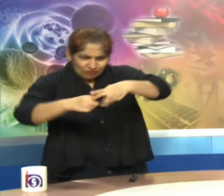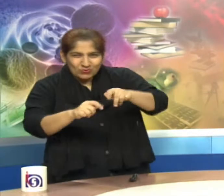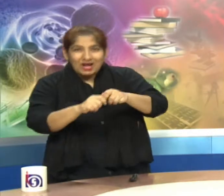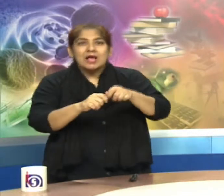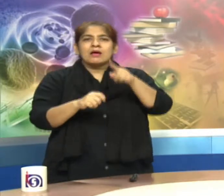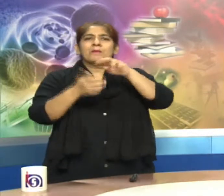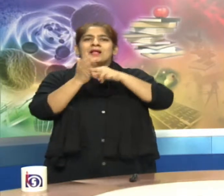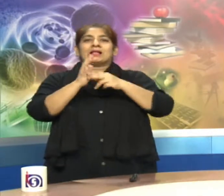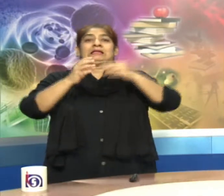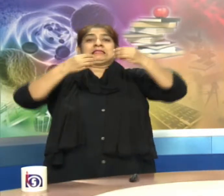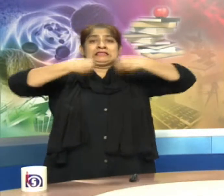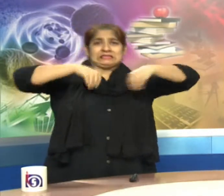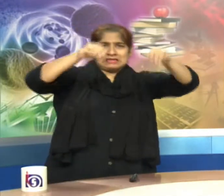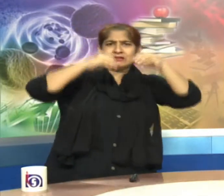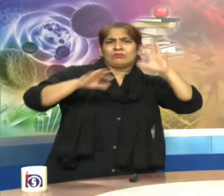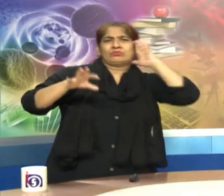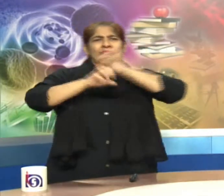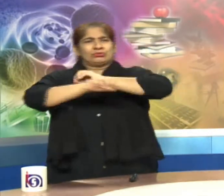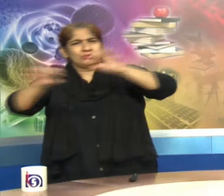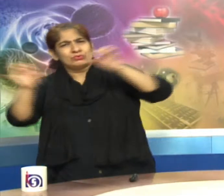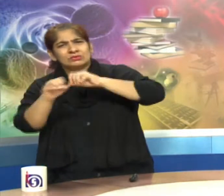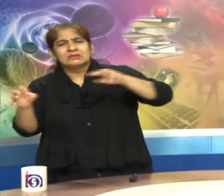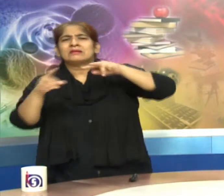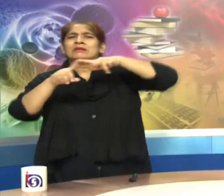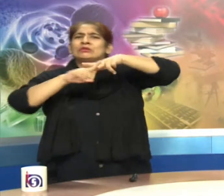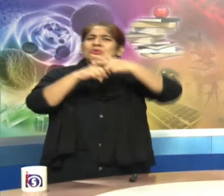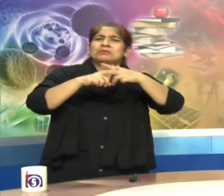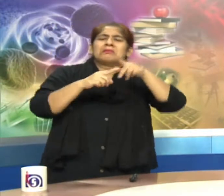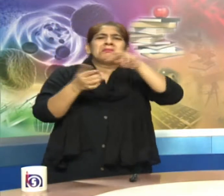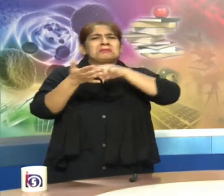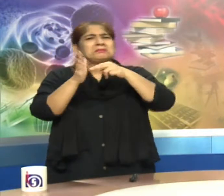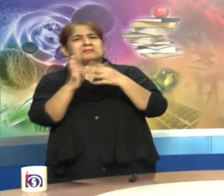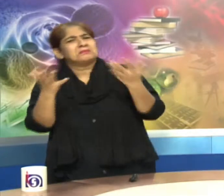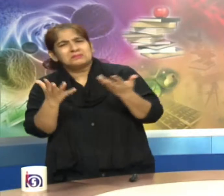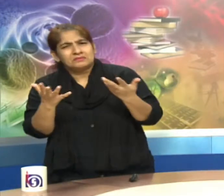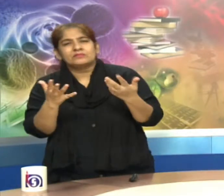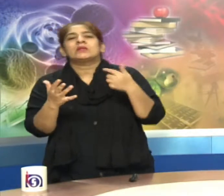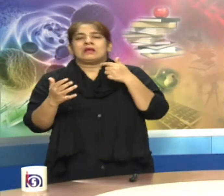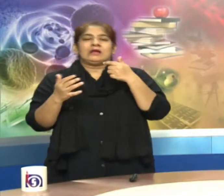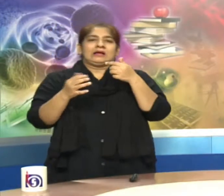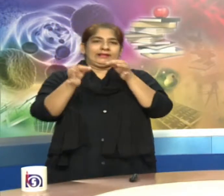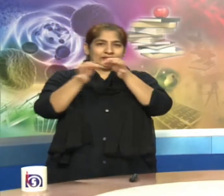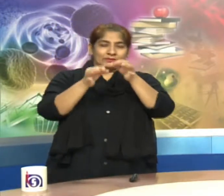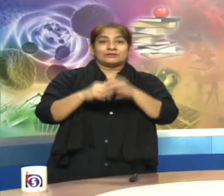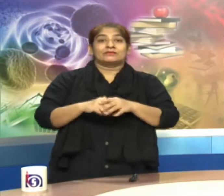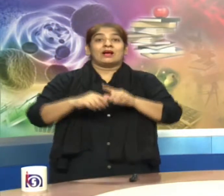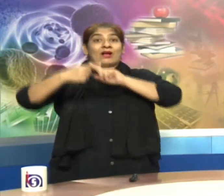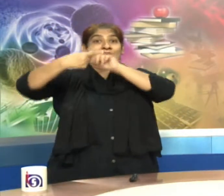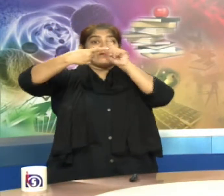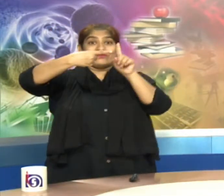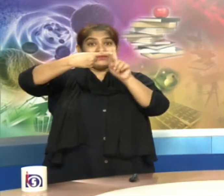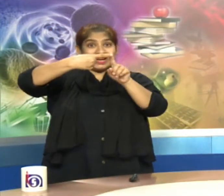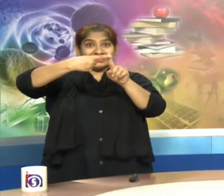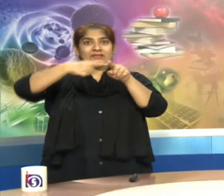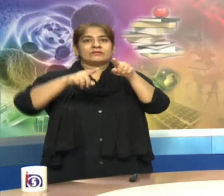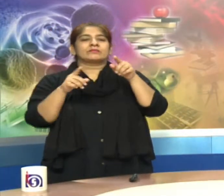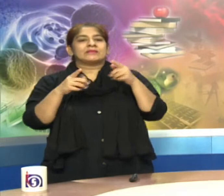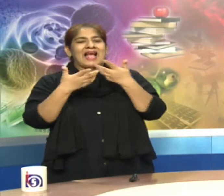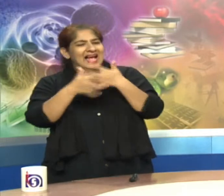Let us now understand the tools which are used in sales promotion. Let me explain